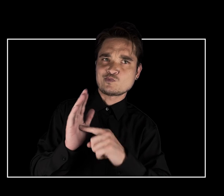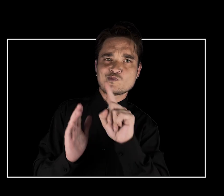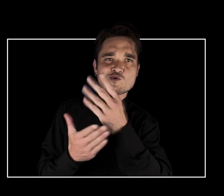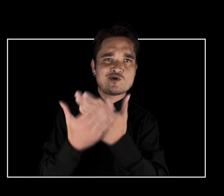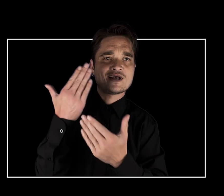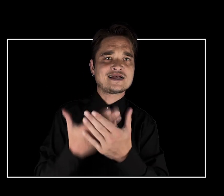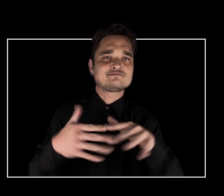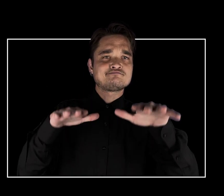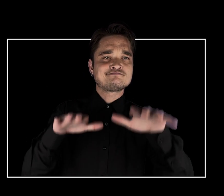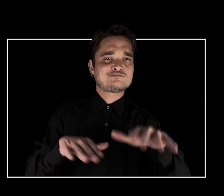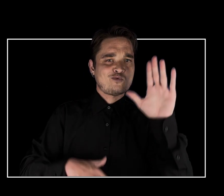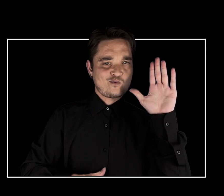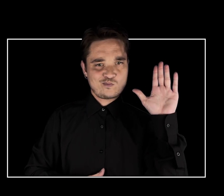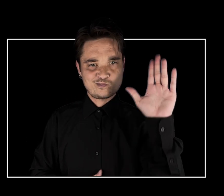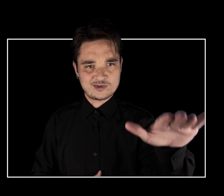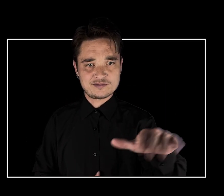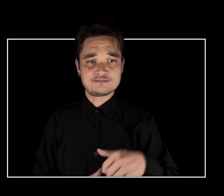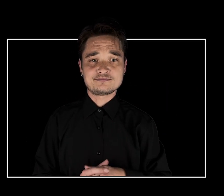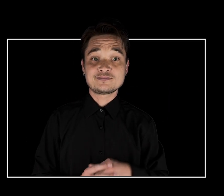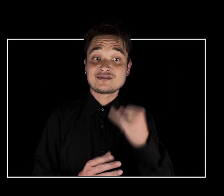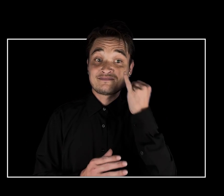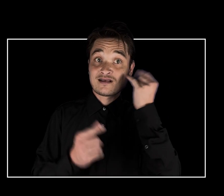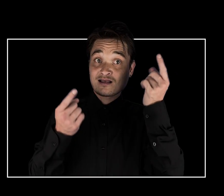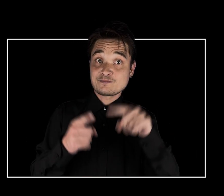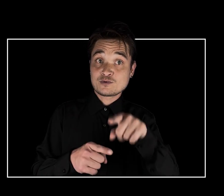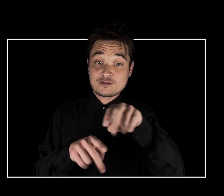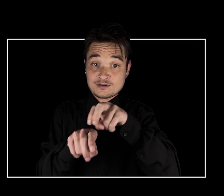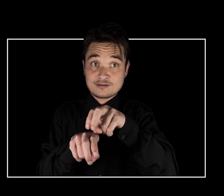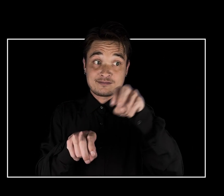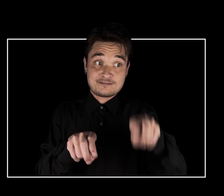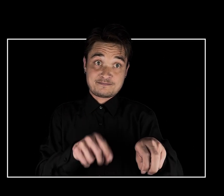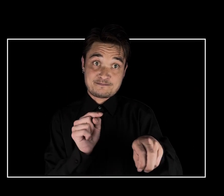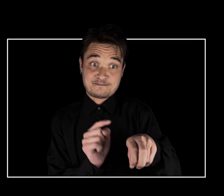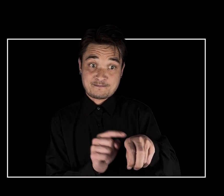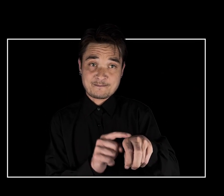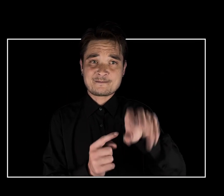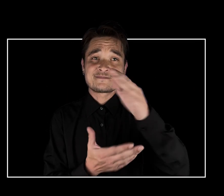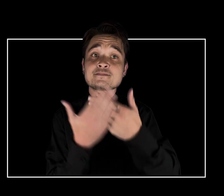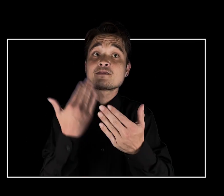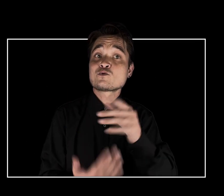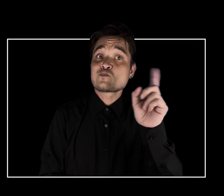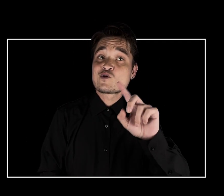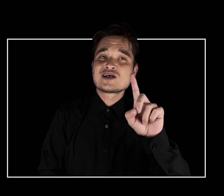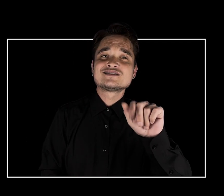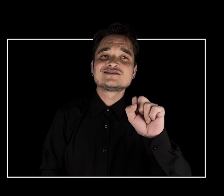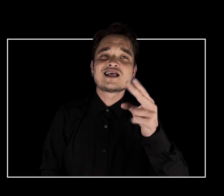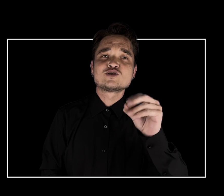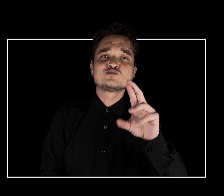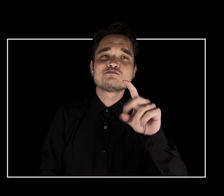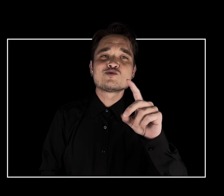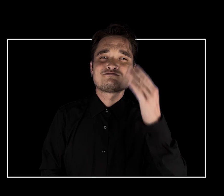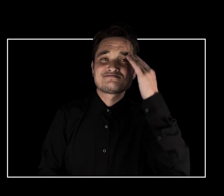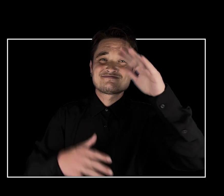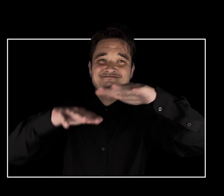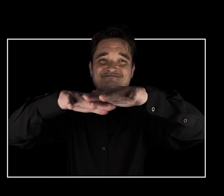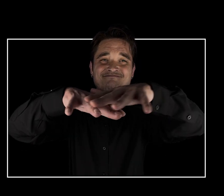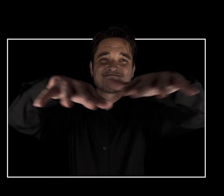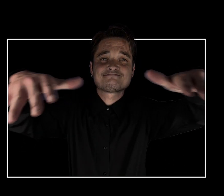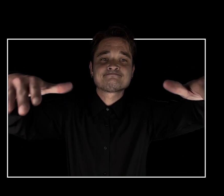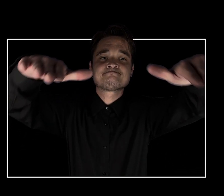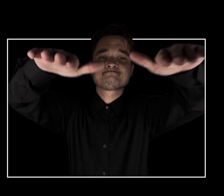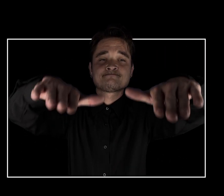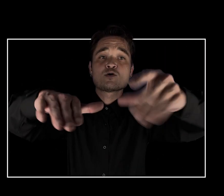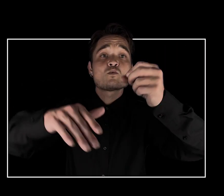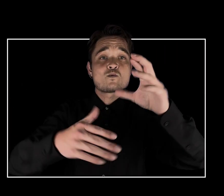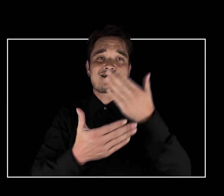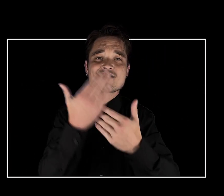them. If you are in the passenger seat, put your hands on the dashboard or on your lap and keep them where the